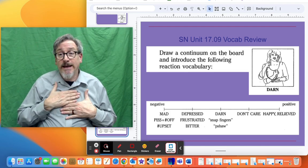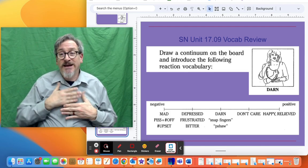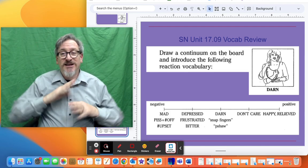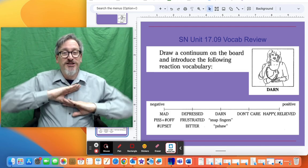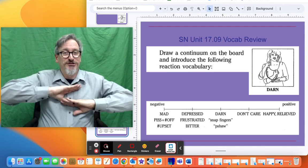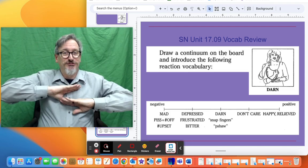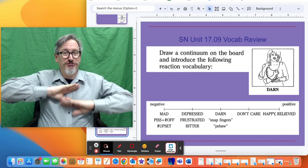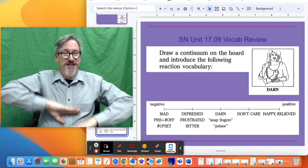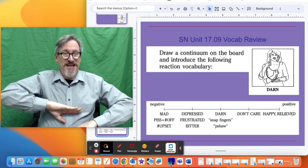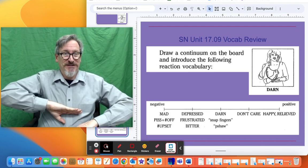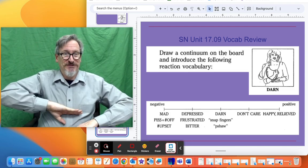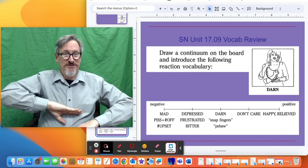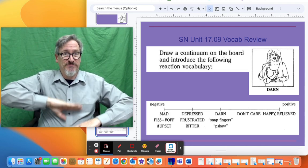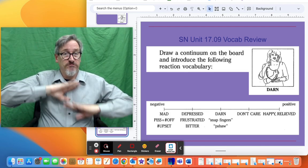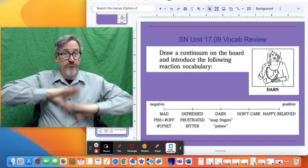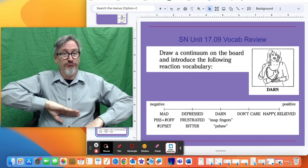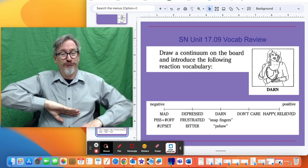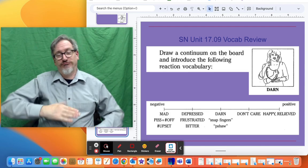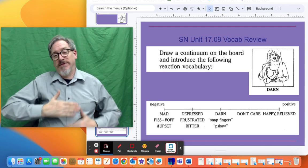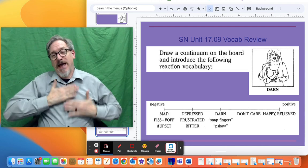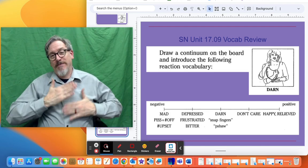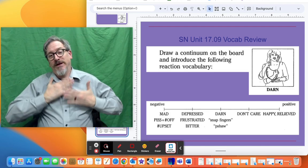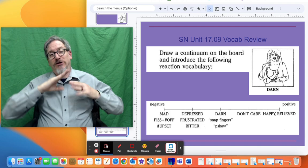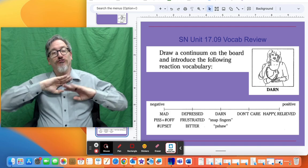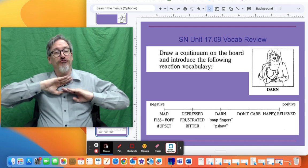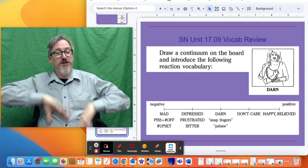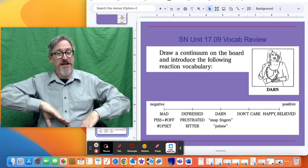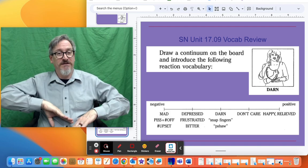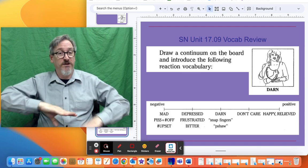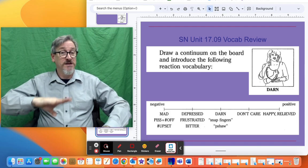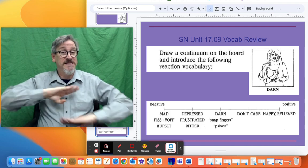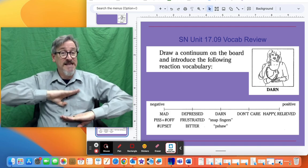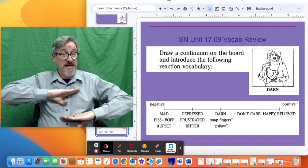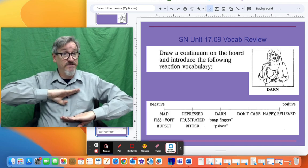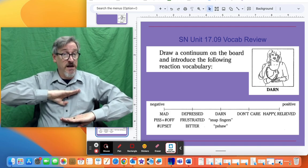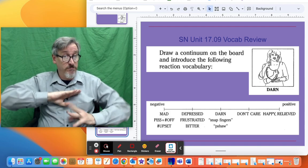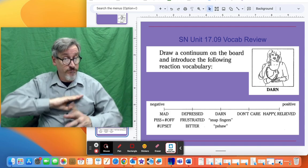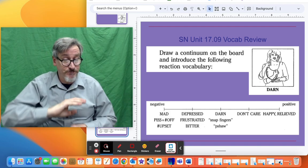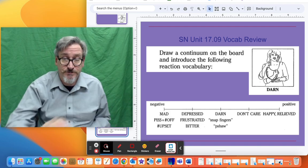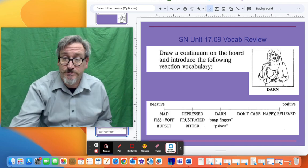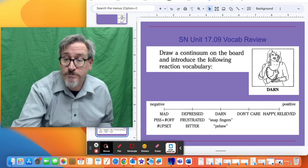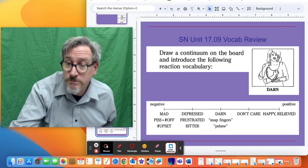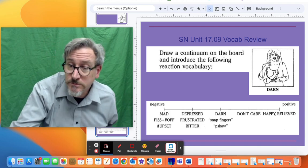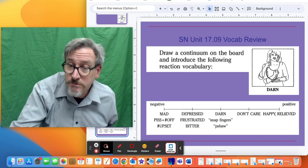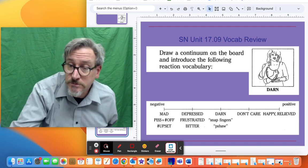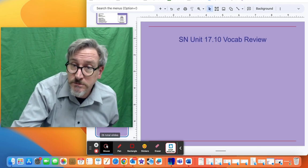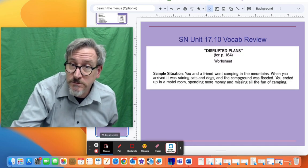Happy, relieved. Happy, relieved, satisfied.